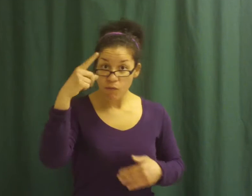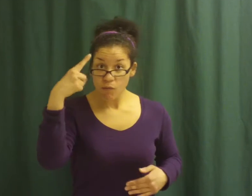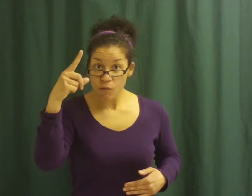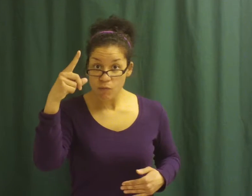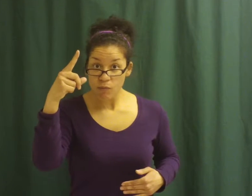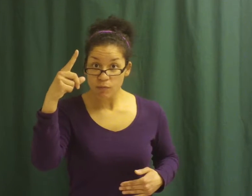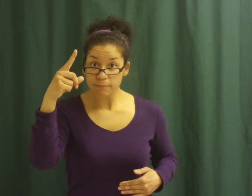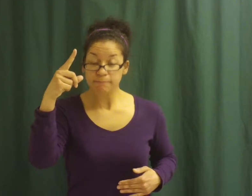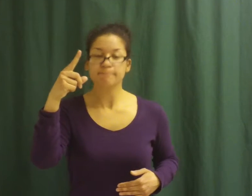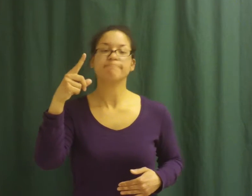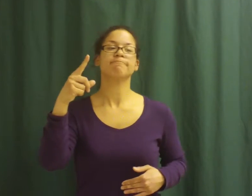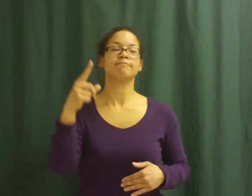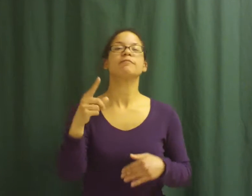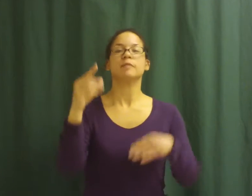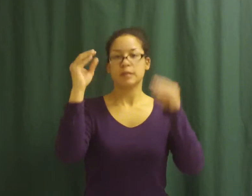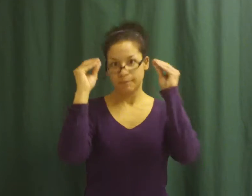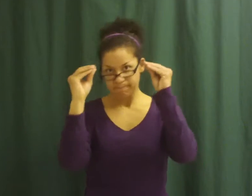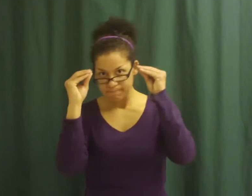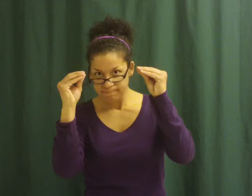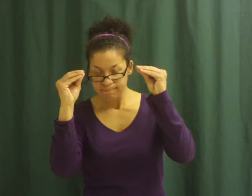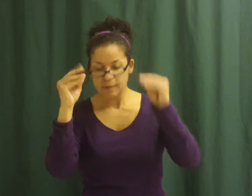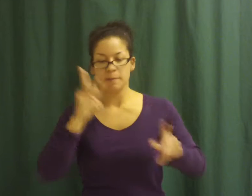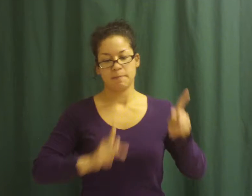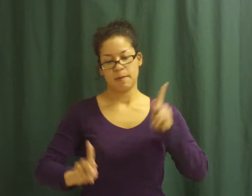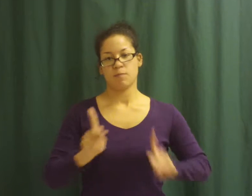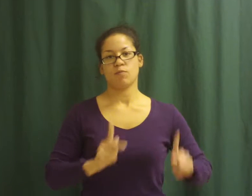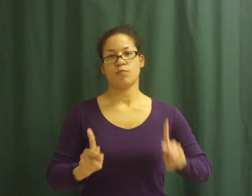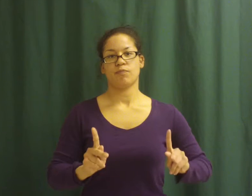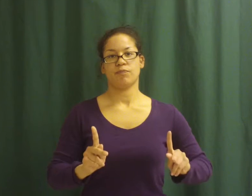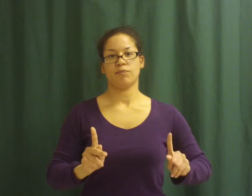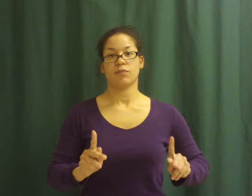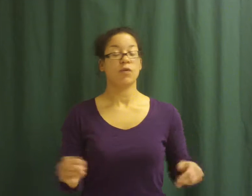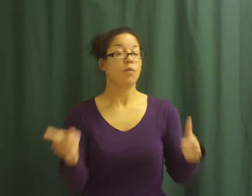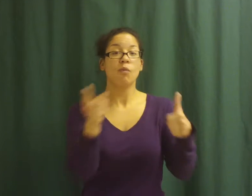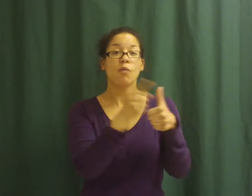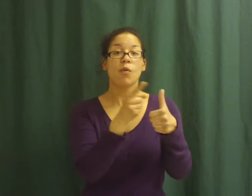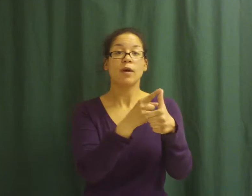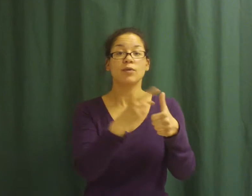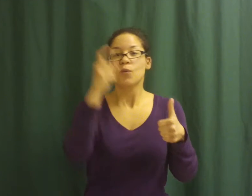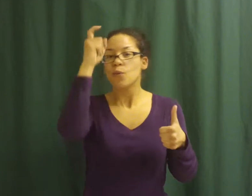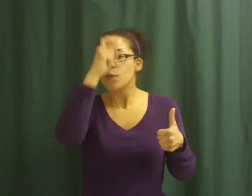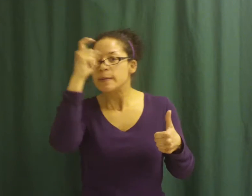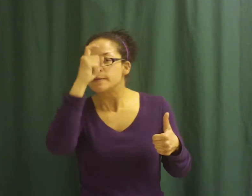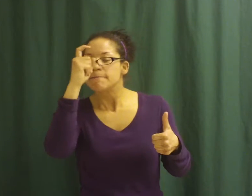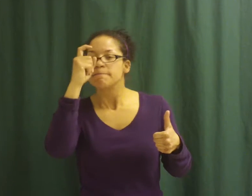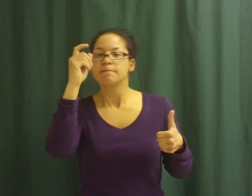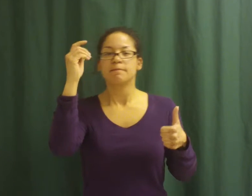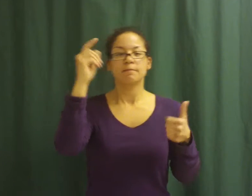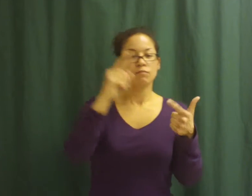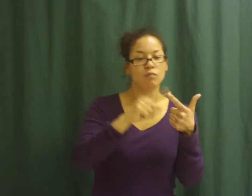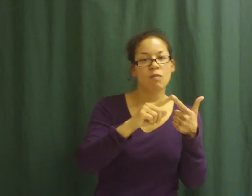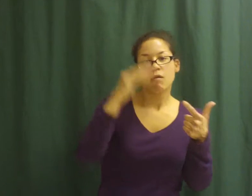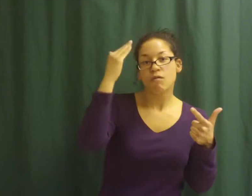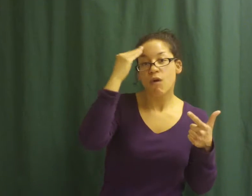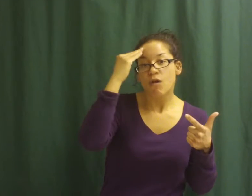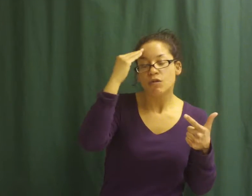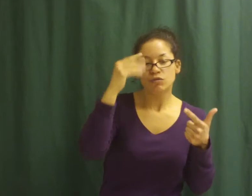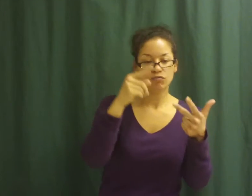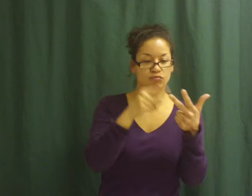1. Wisdom and knowledge, as well as virtue diffused generally among